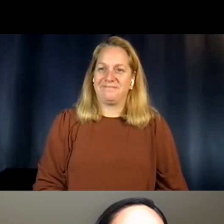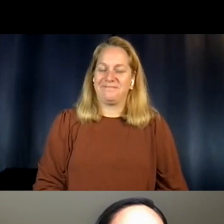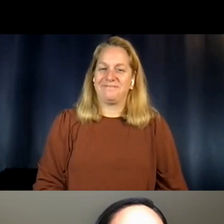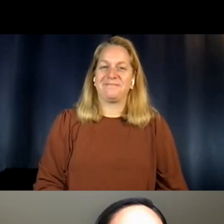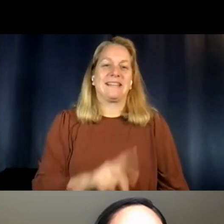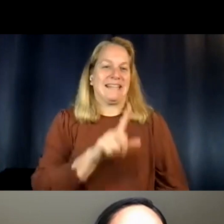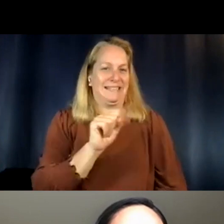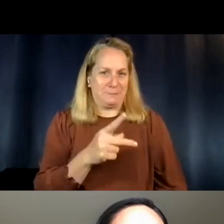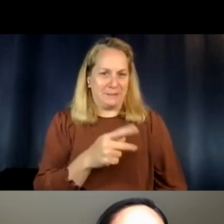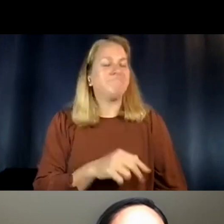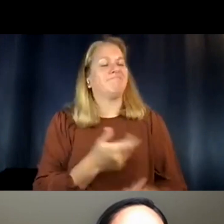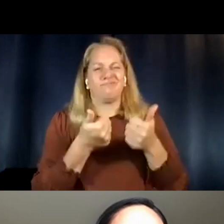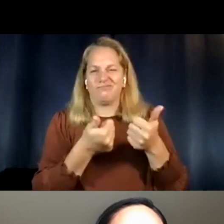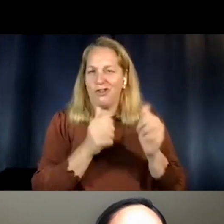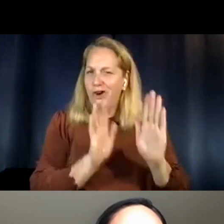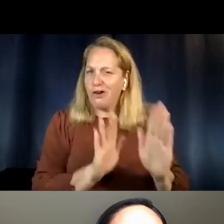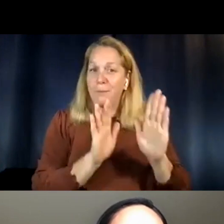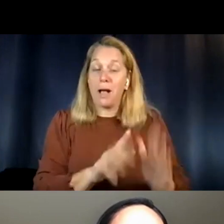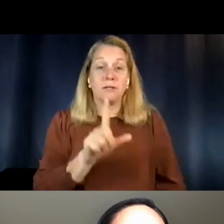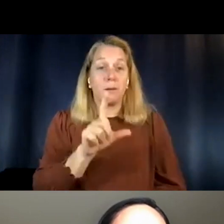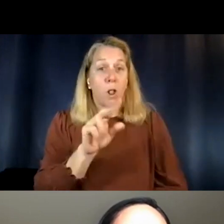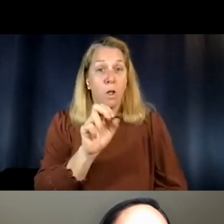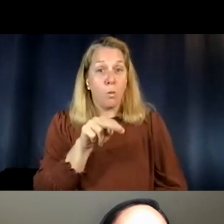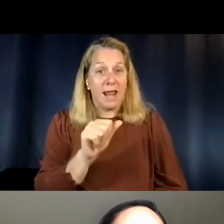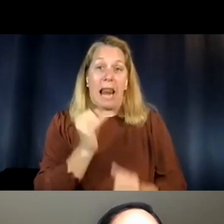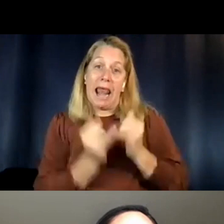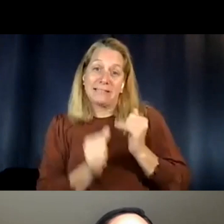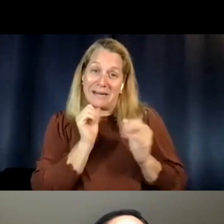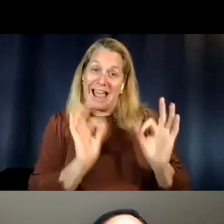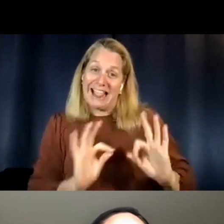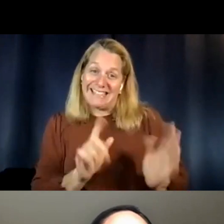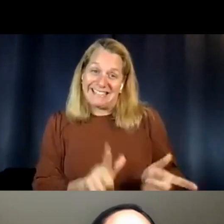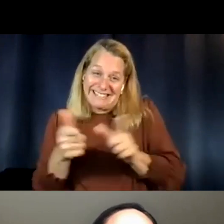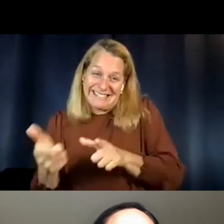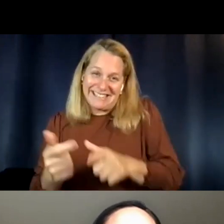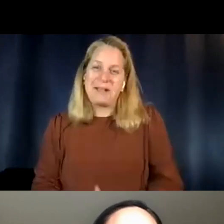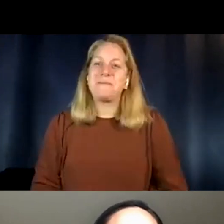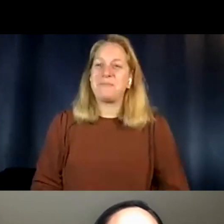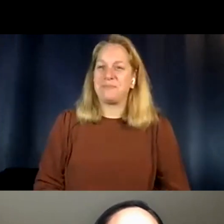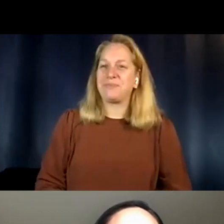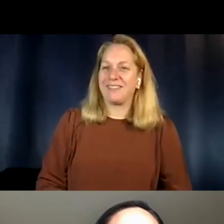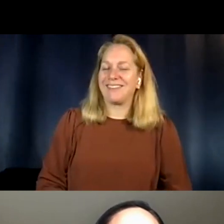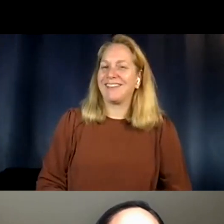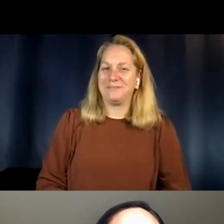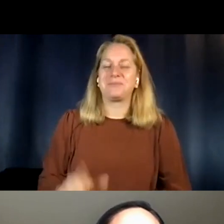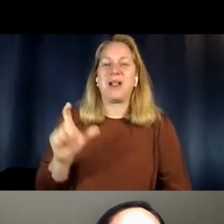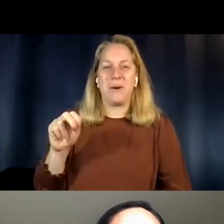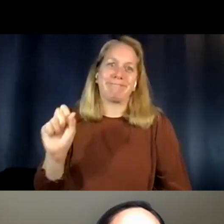Awesome. Awesome. Lorena, last but not least. Yeah, I almost say the same thing.